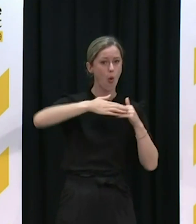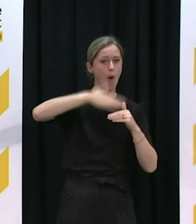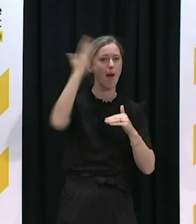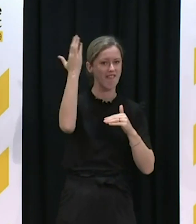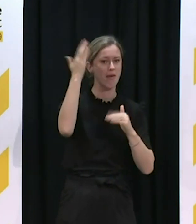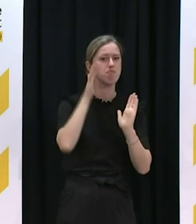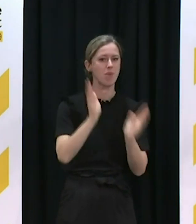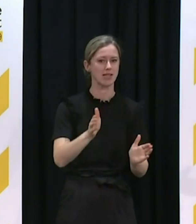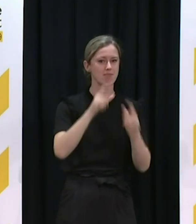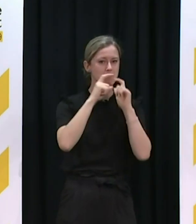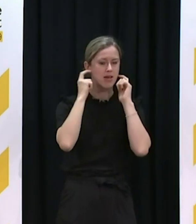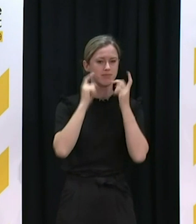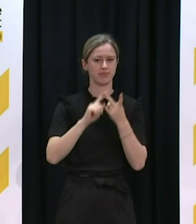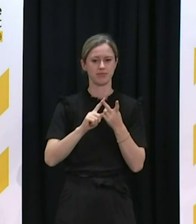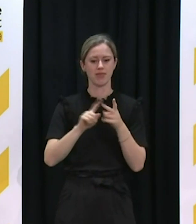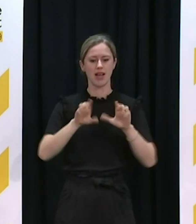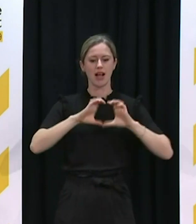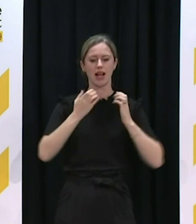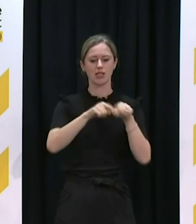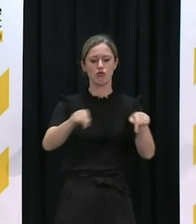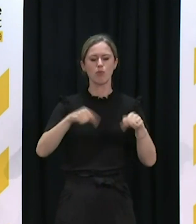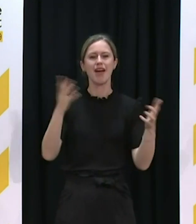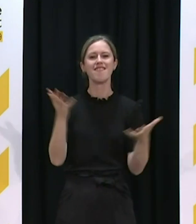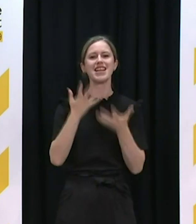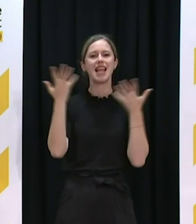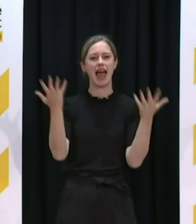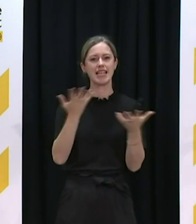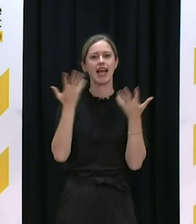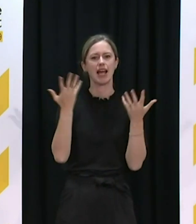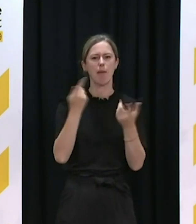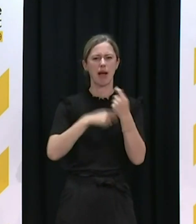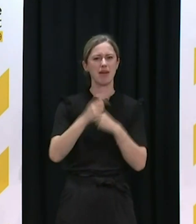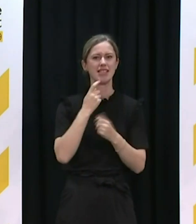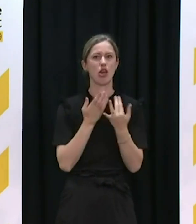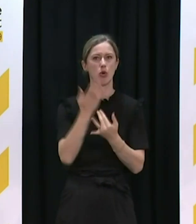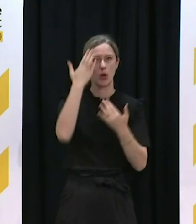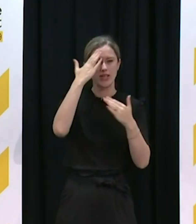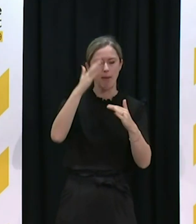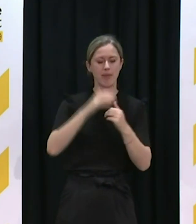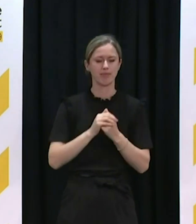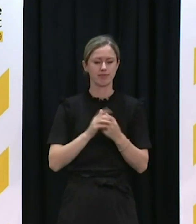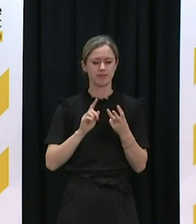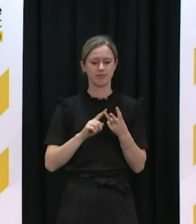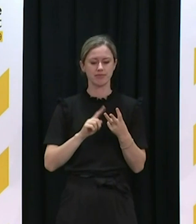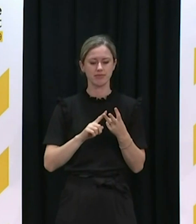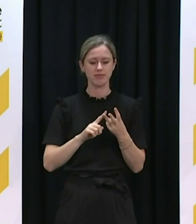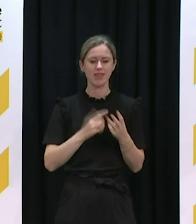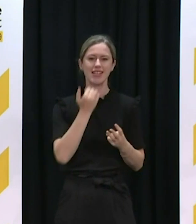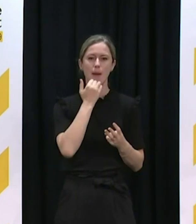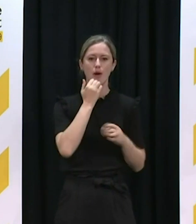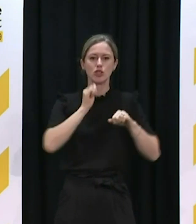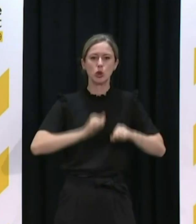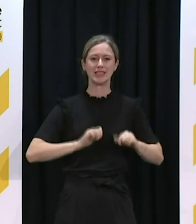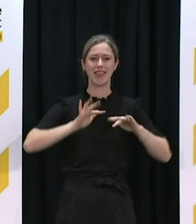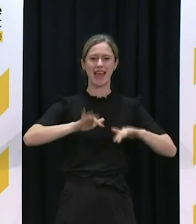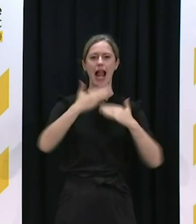and up, ventilating classrooms, which will become a lot easier over the summer break, limiting the number of students on